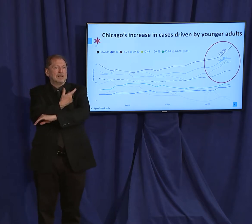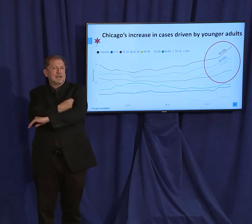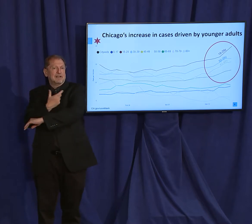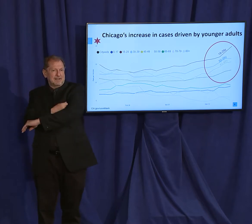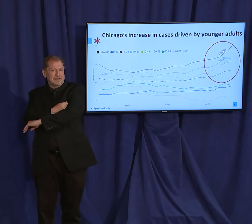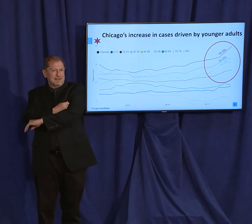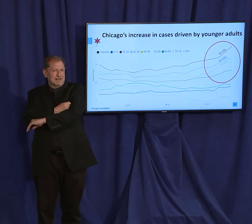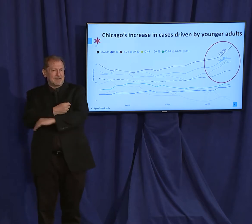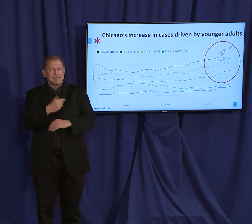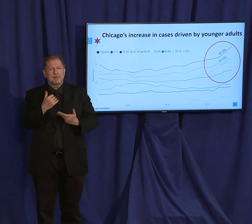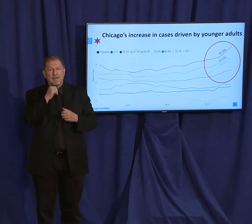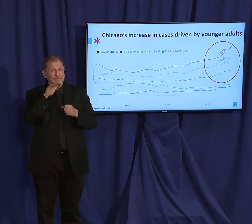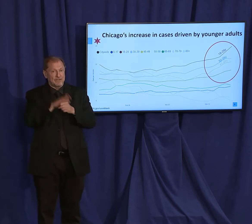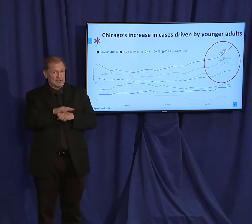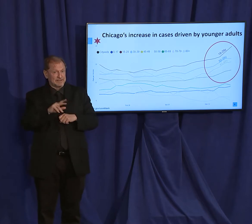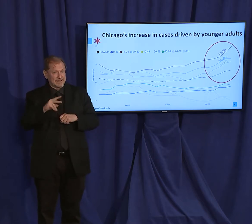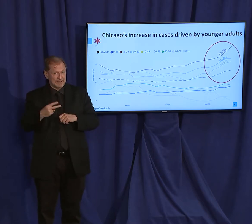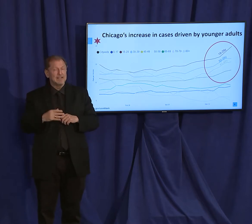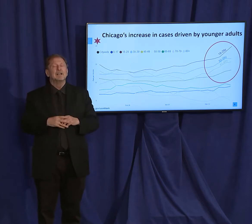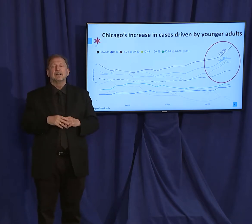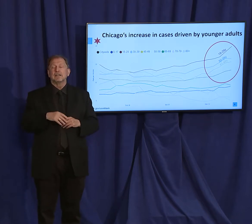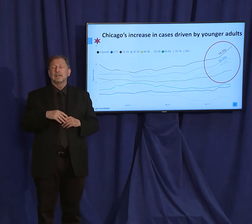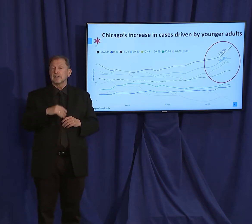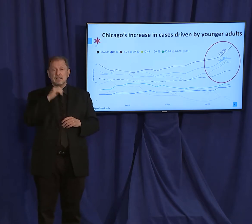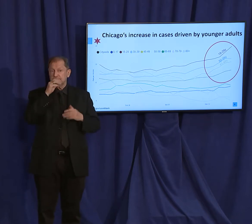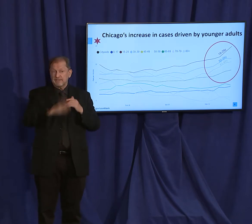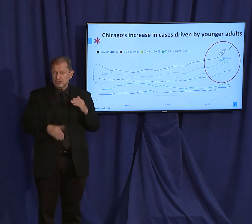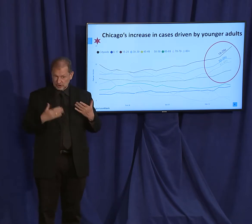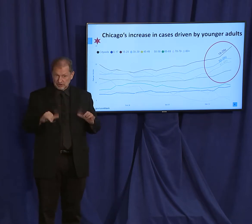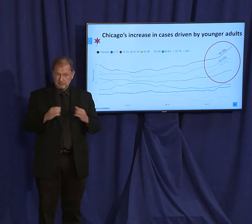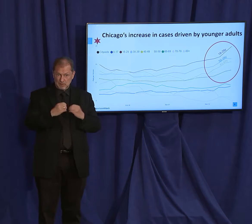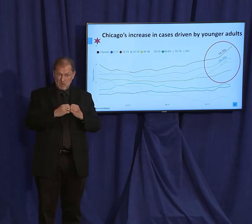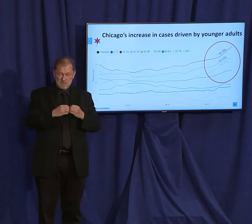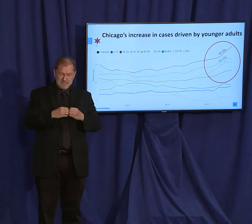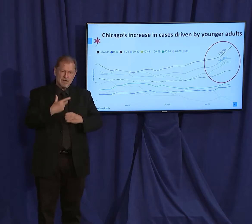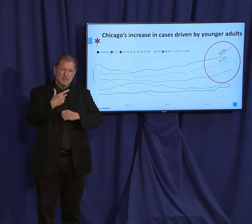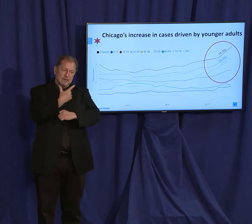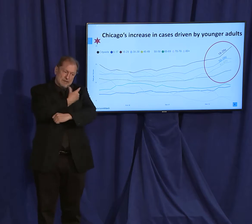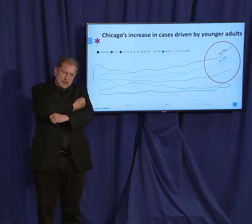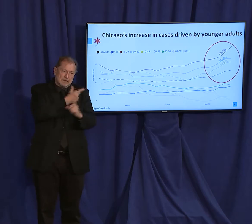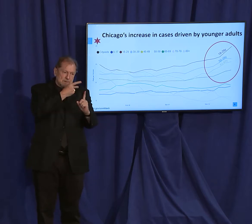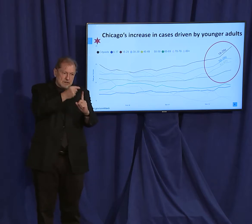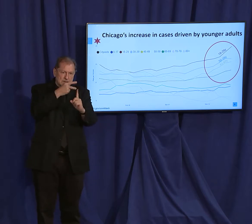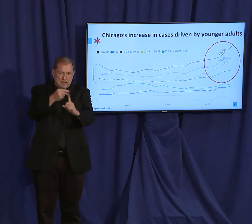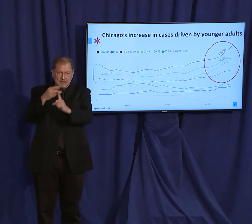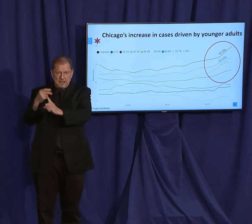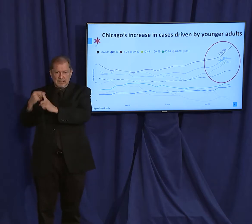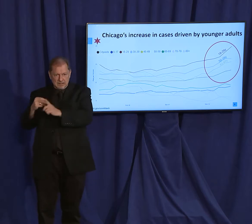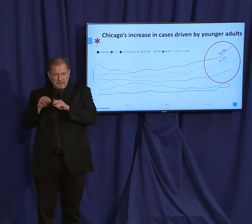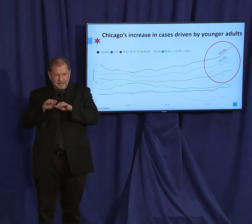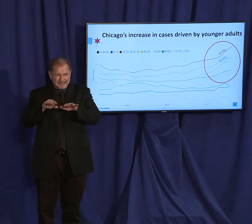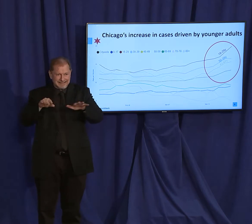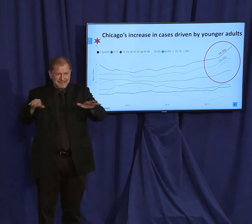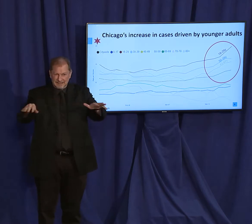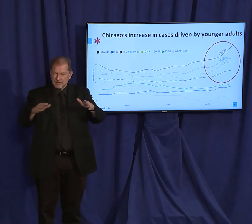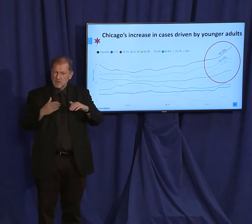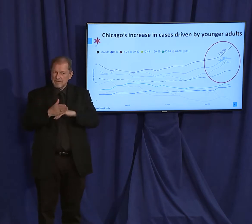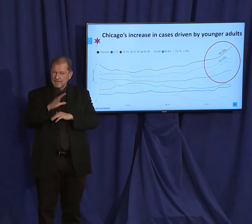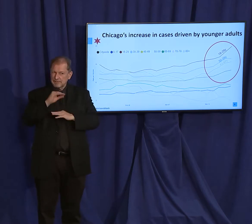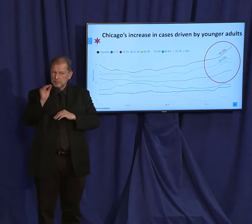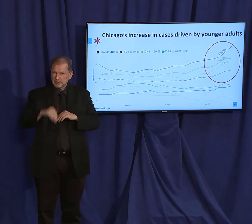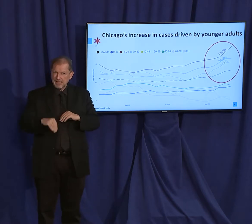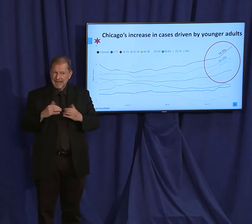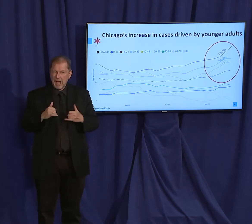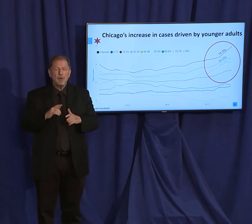which is good, but not good enough. Continuing to get vaccine into our oldest Chicagoans is critical, but this rise in younger